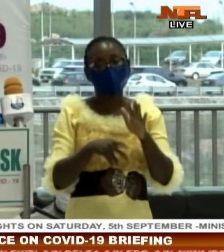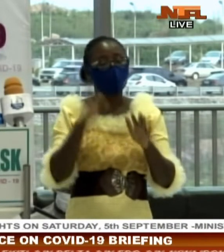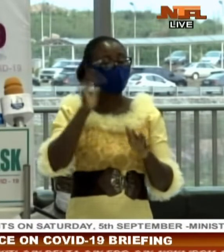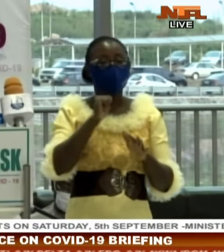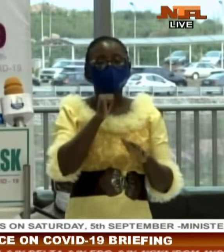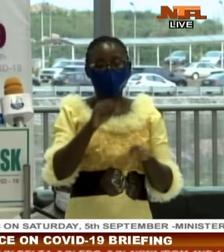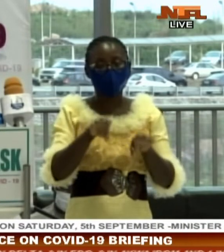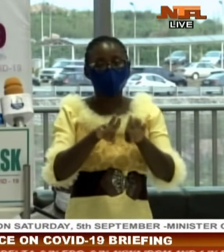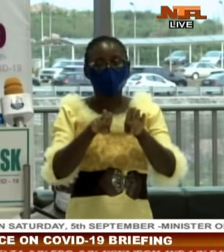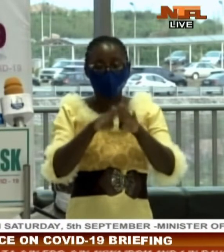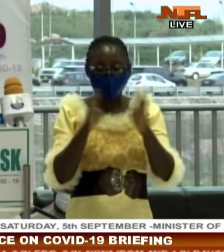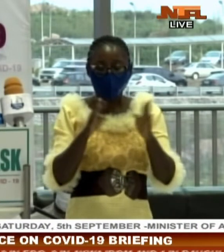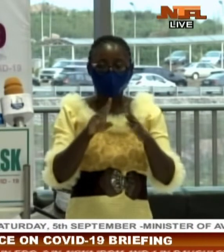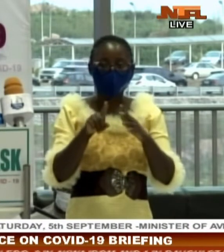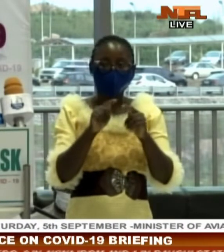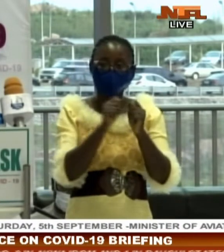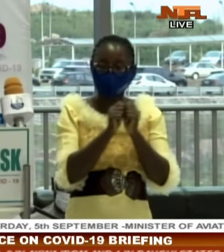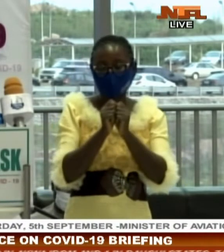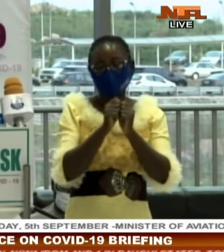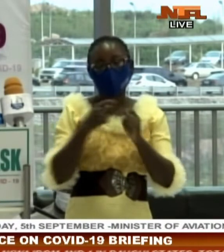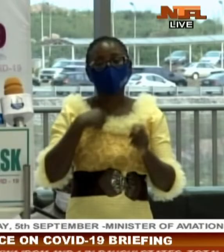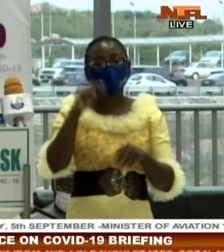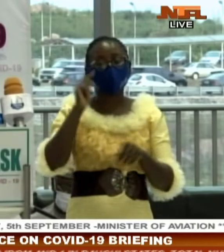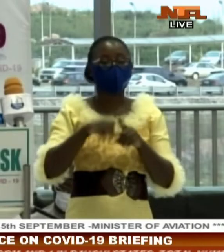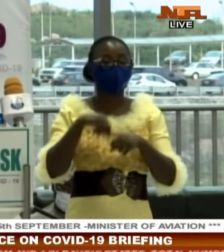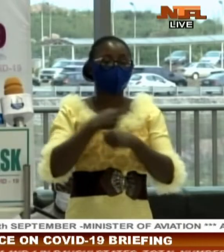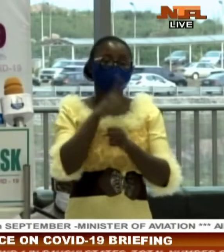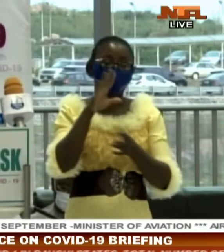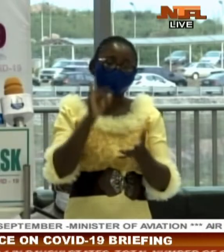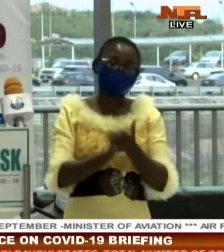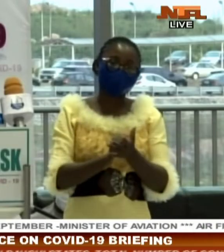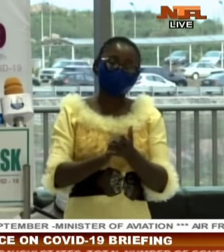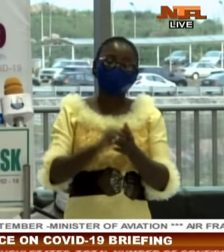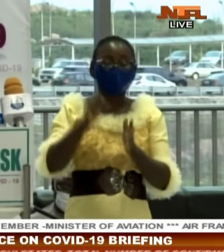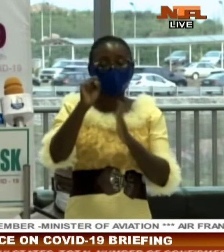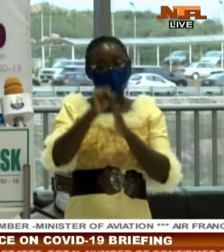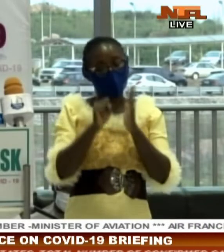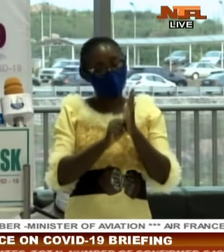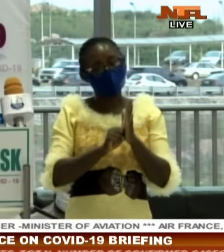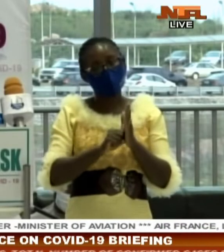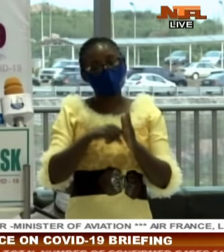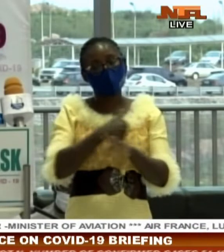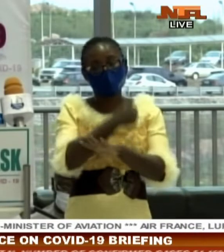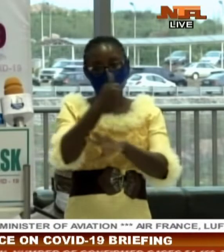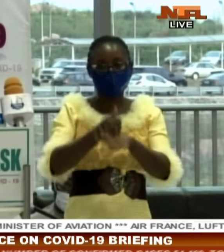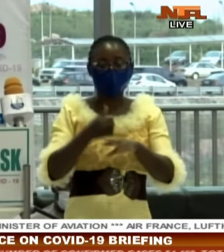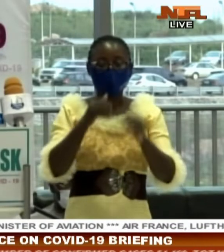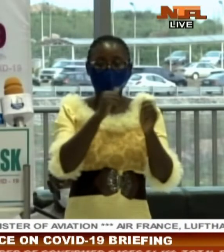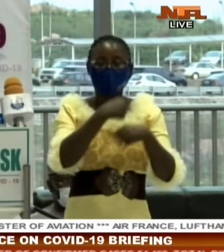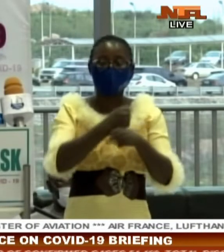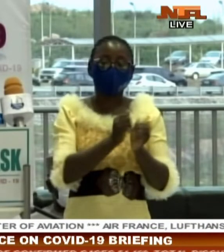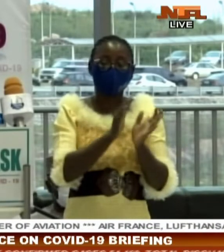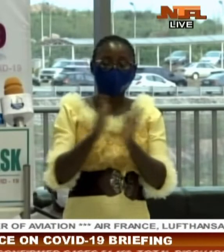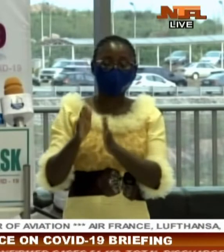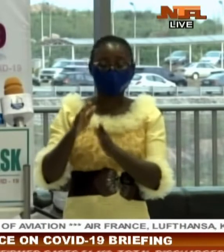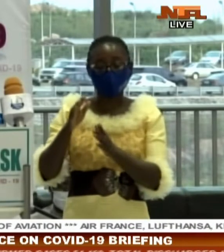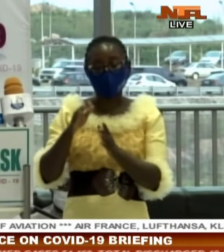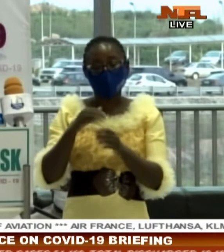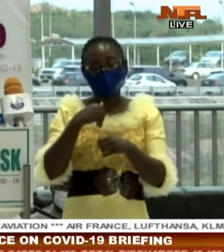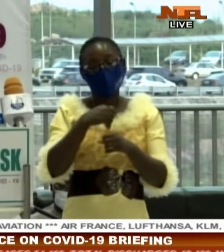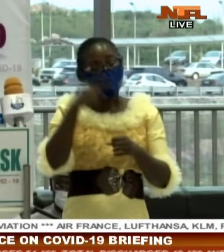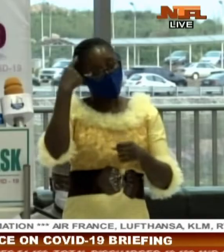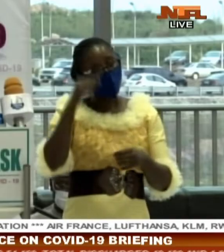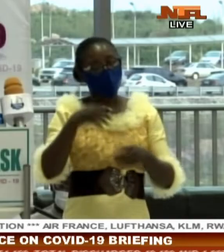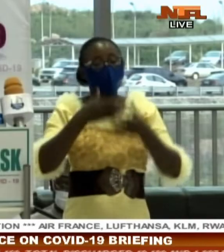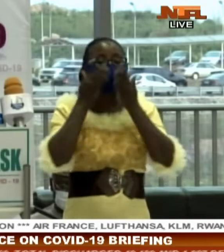at once. And we need to make sure that state authorities have made provision for things like face masks, etc.,